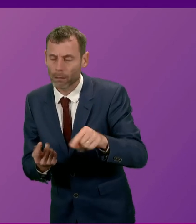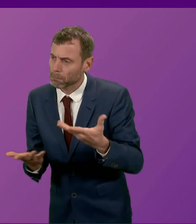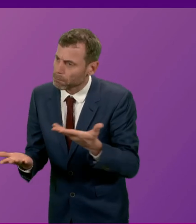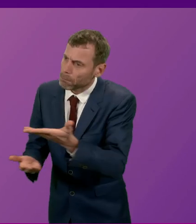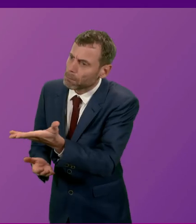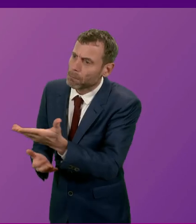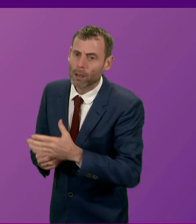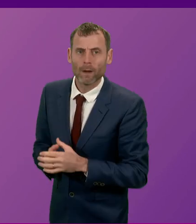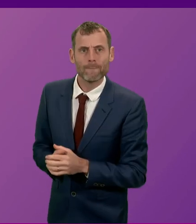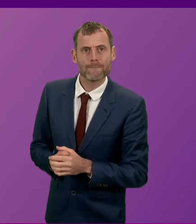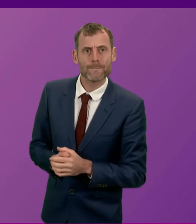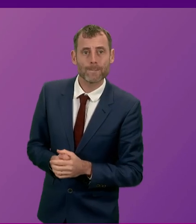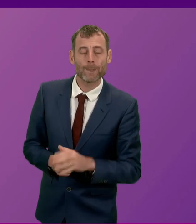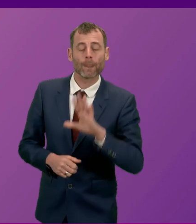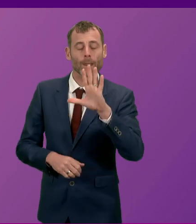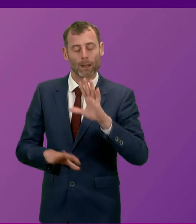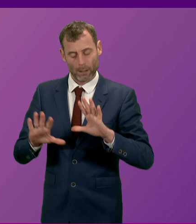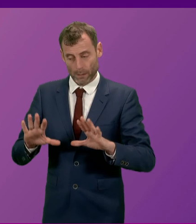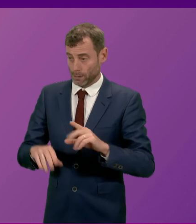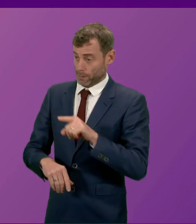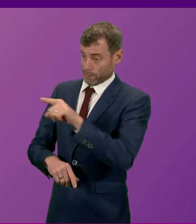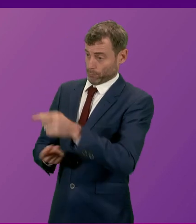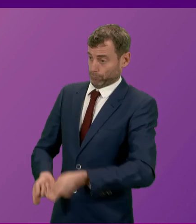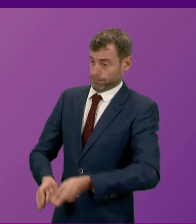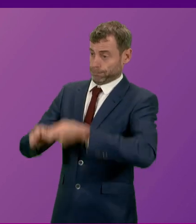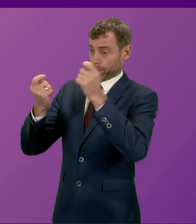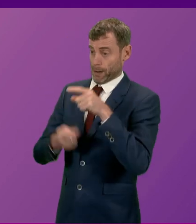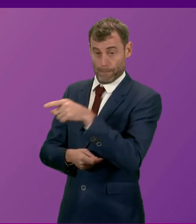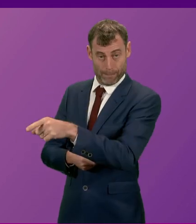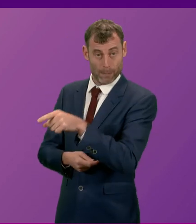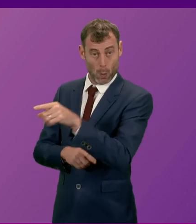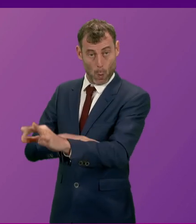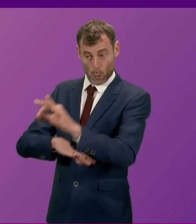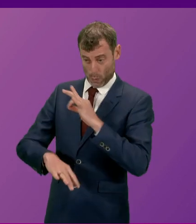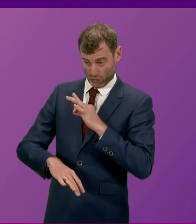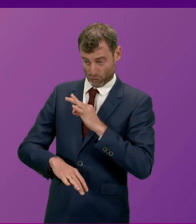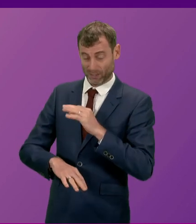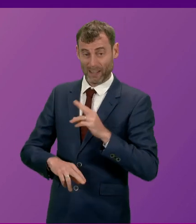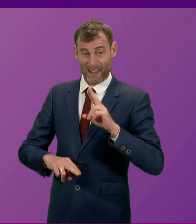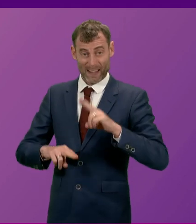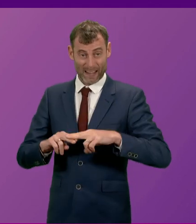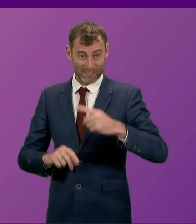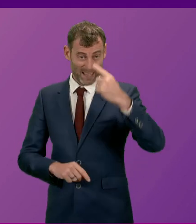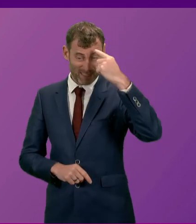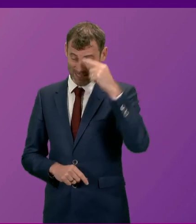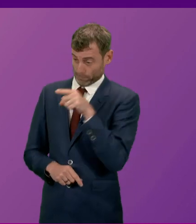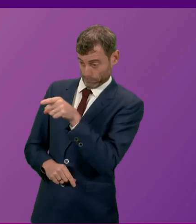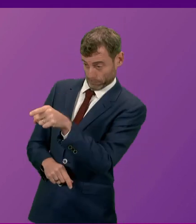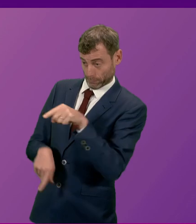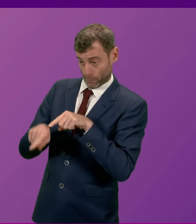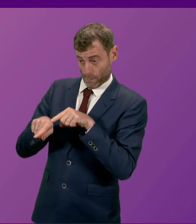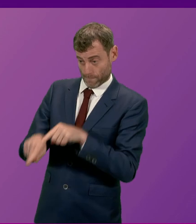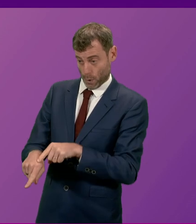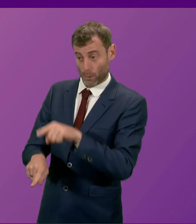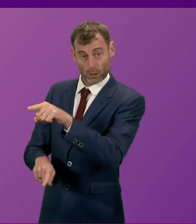President Officer, if we follow the logic of what Mr. Findlay said in his question to me and the Conservative position that he